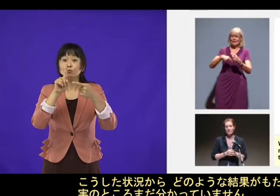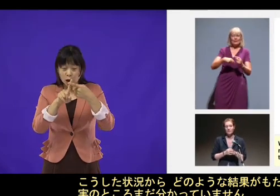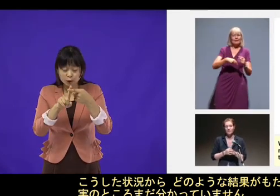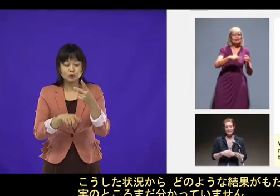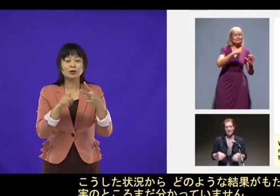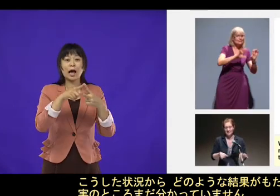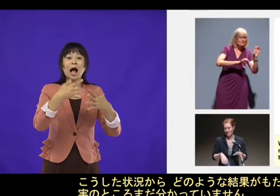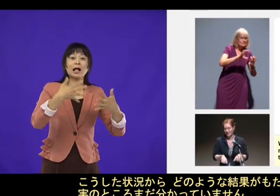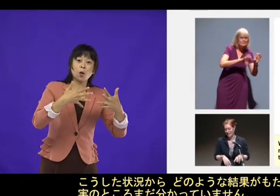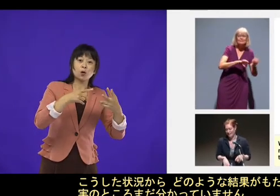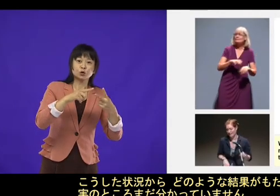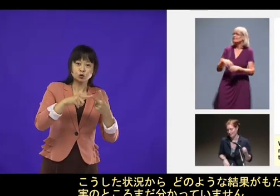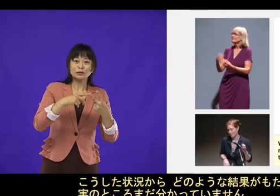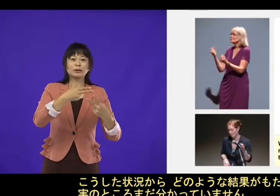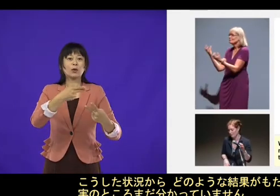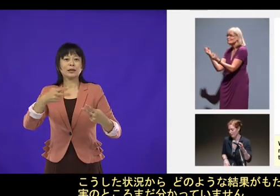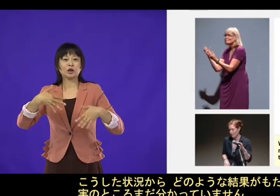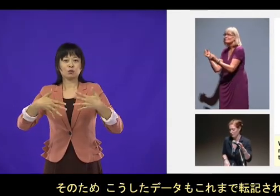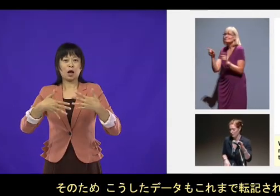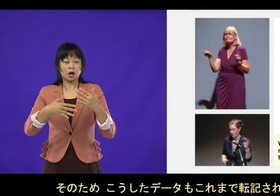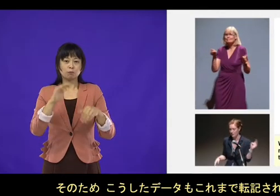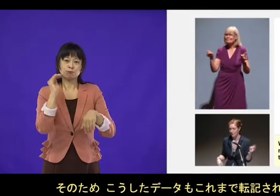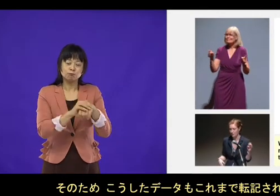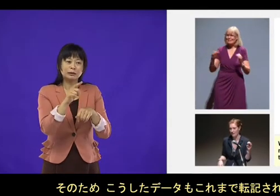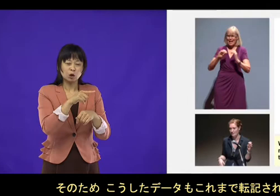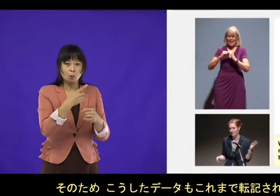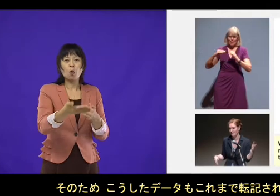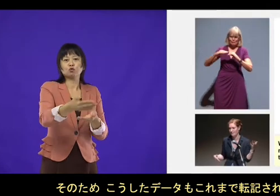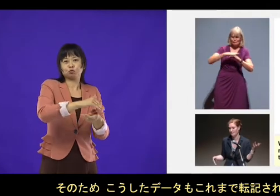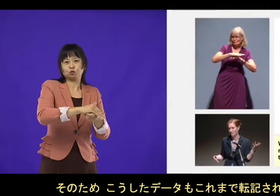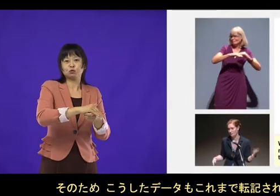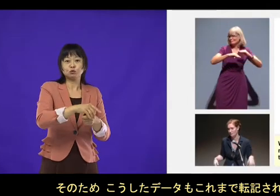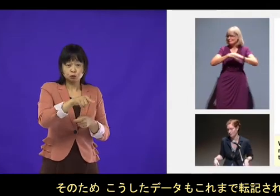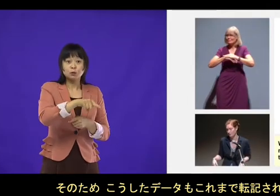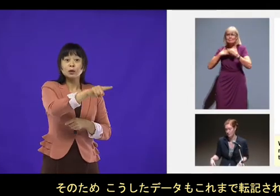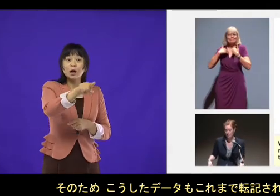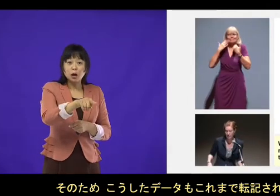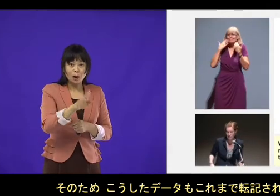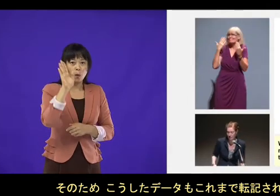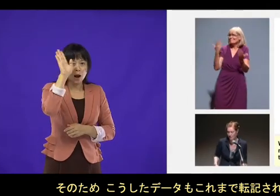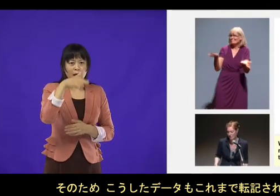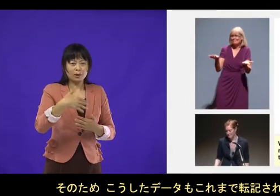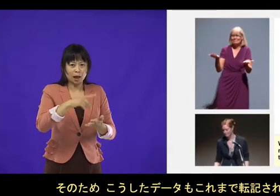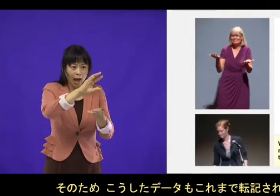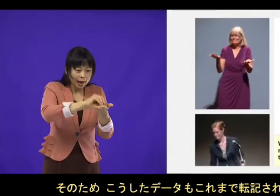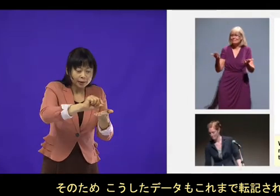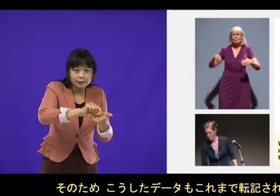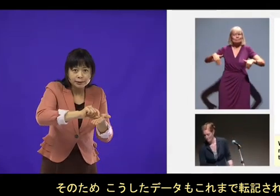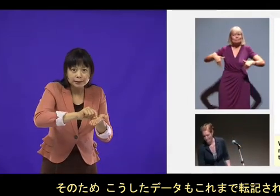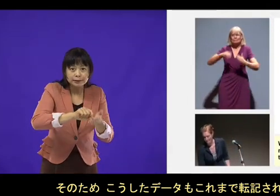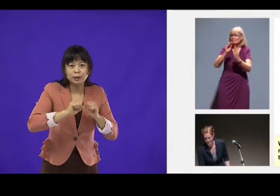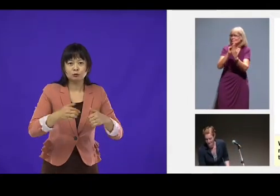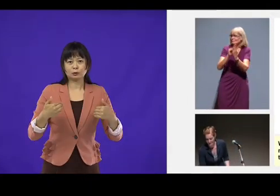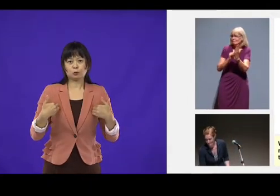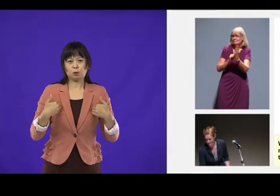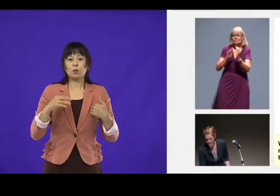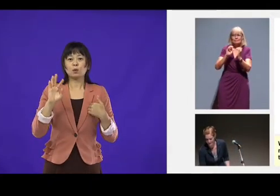situation may result in, as it were. So that's also data that's not been transcribed yet.